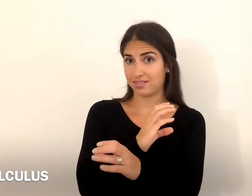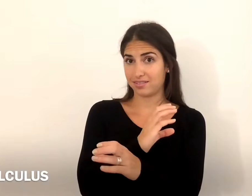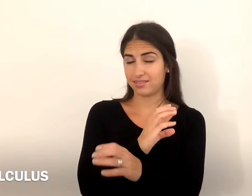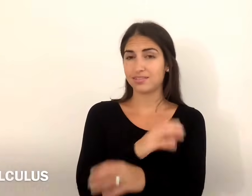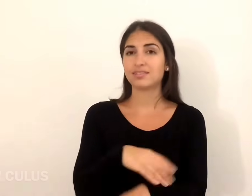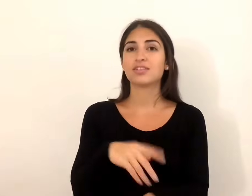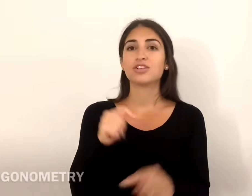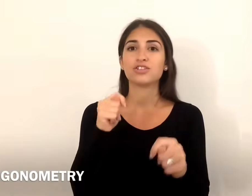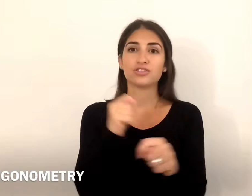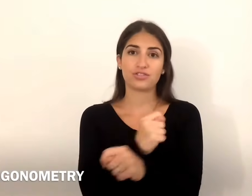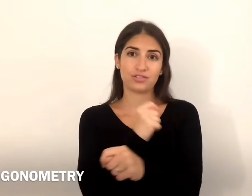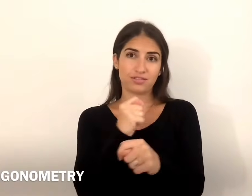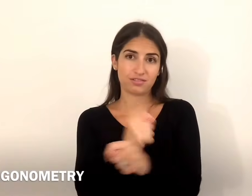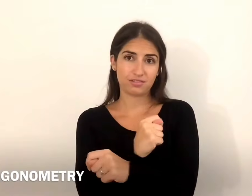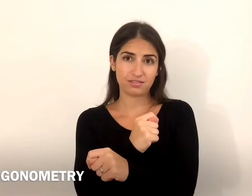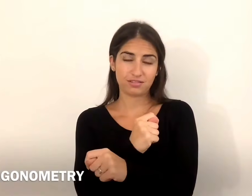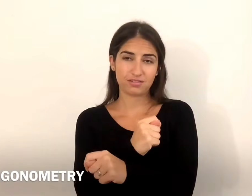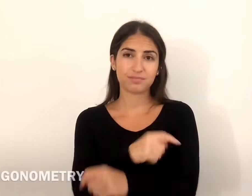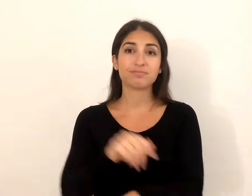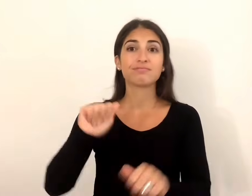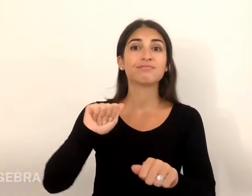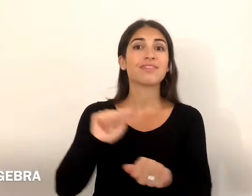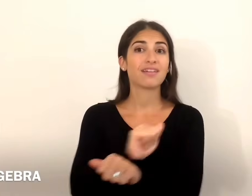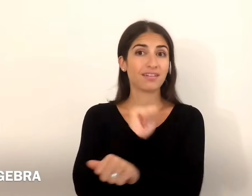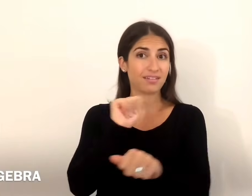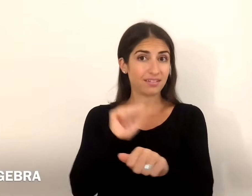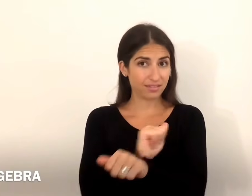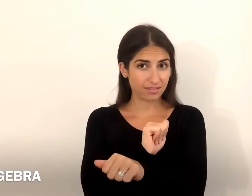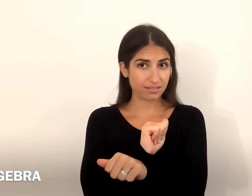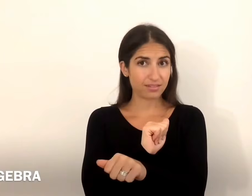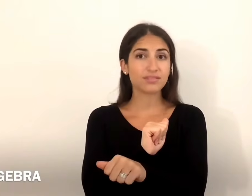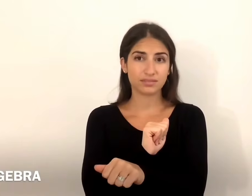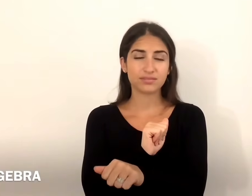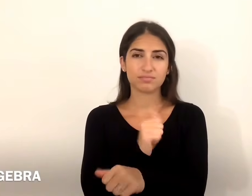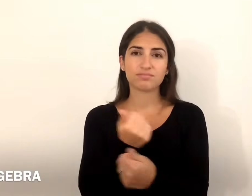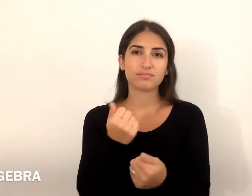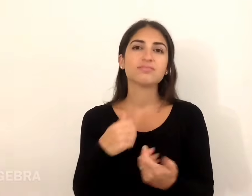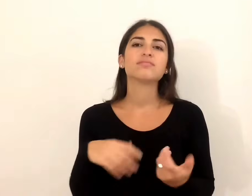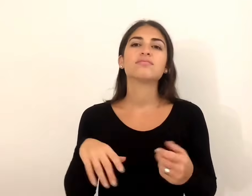Calculus, trigonometry, algebra,